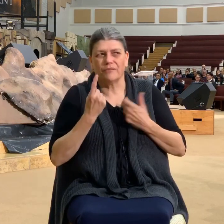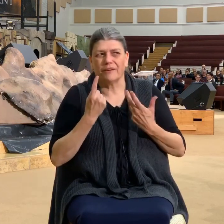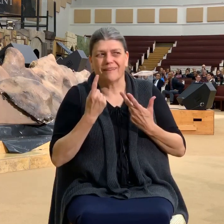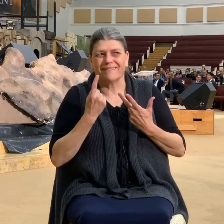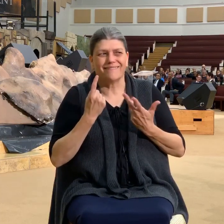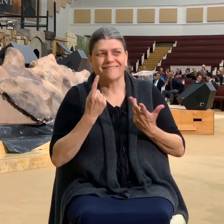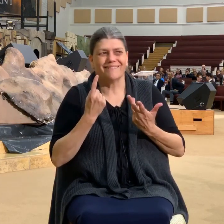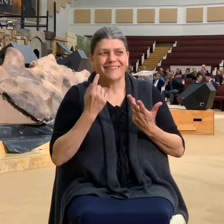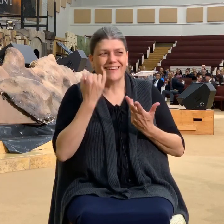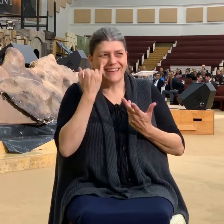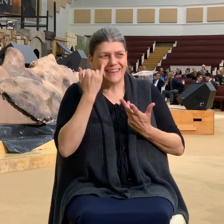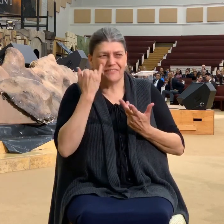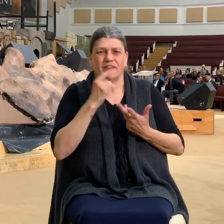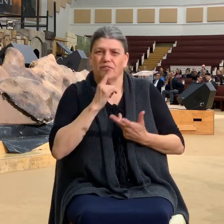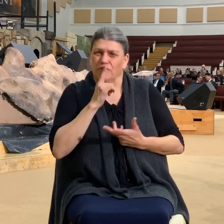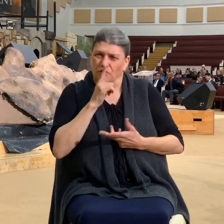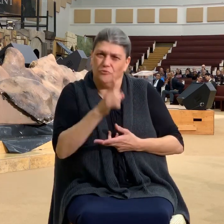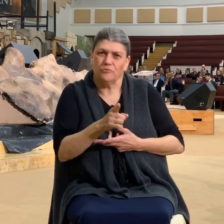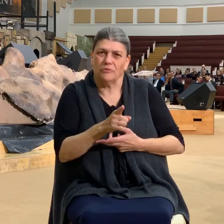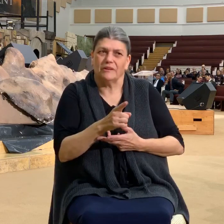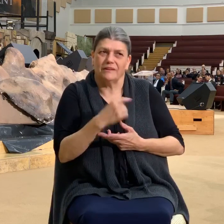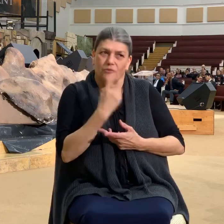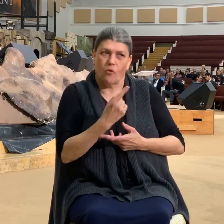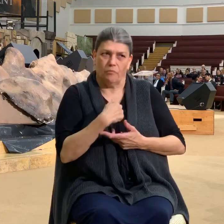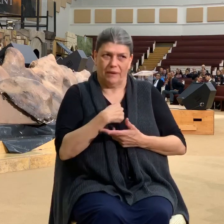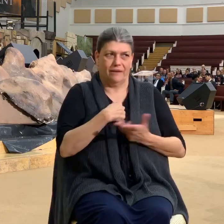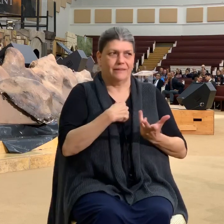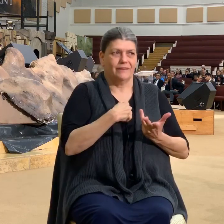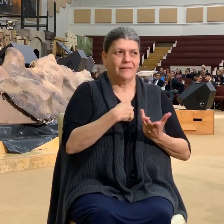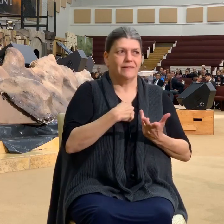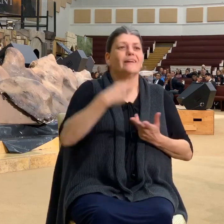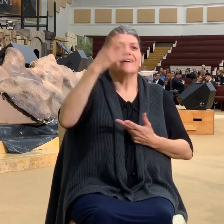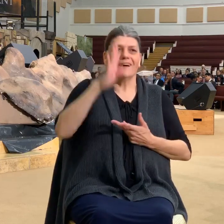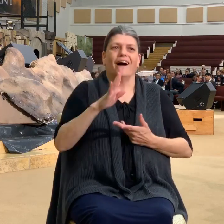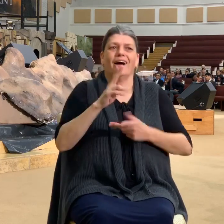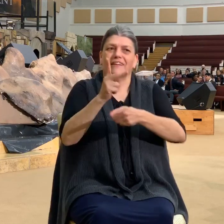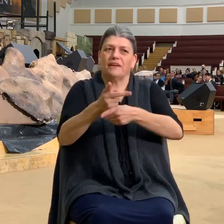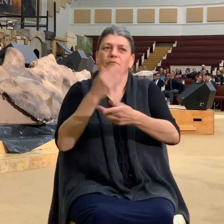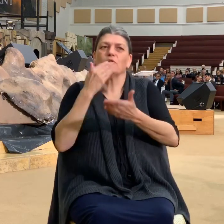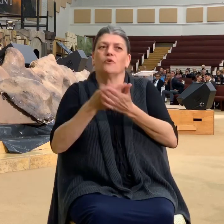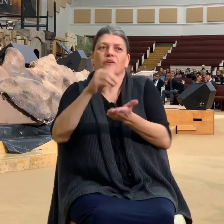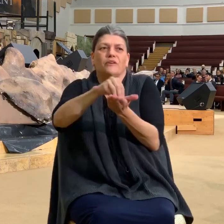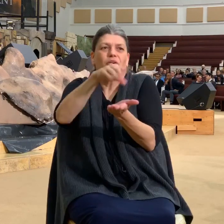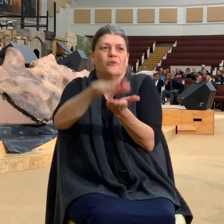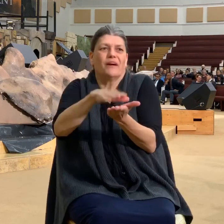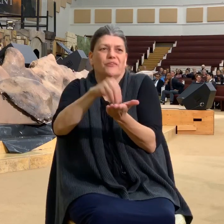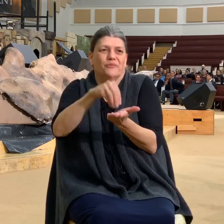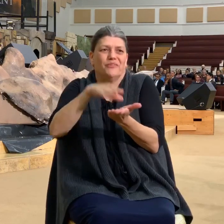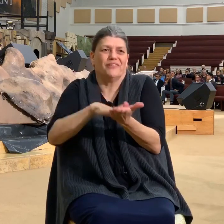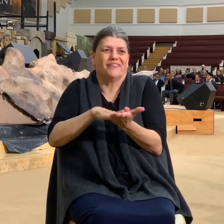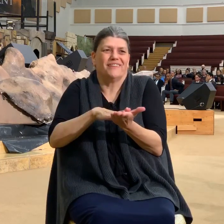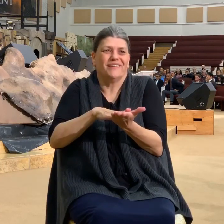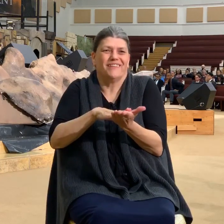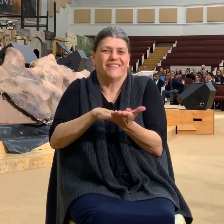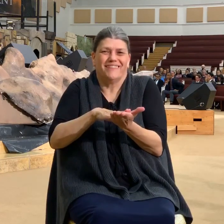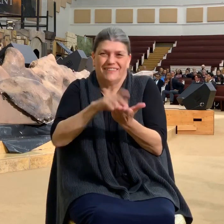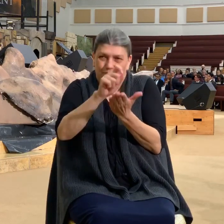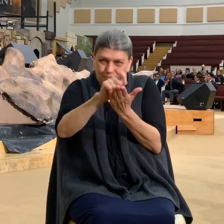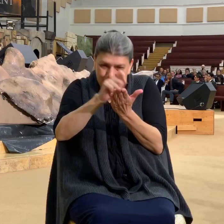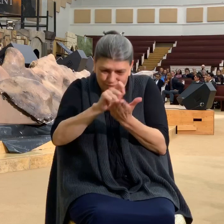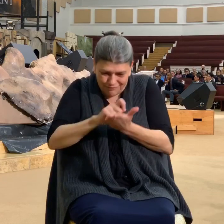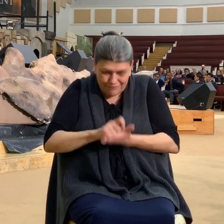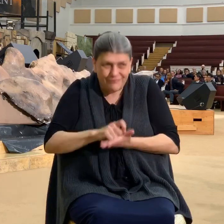believe with all of my heart that God keeps good records. And he knows what we are doing in terms of